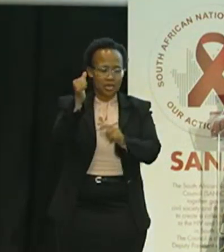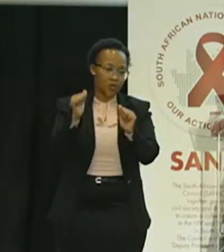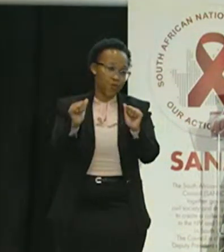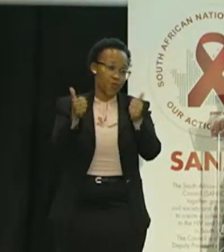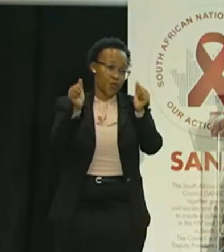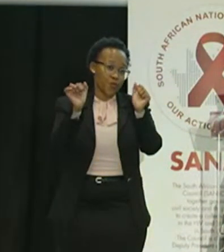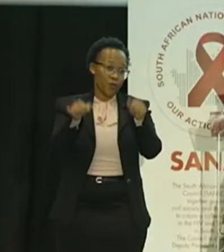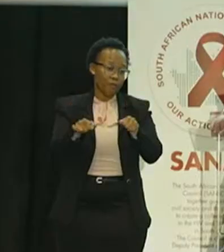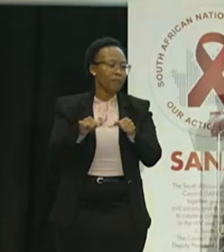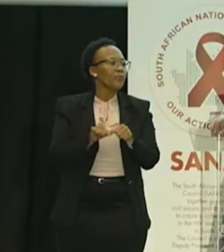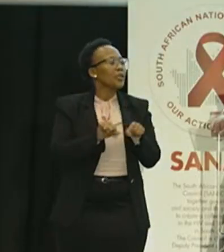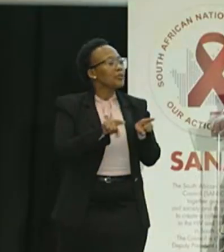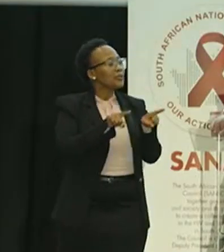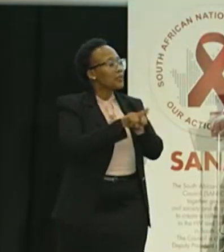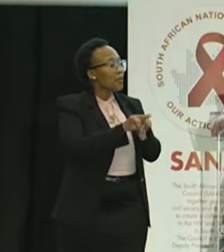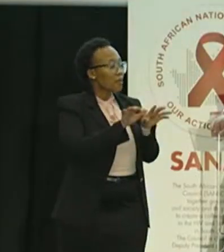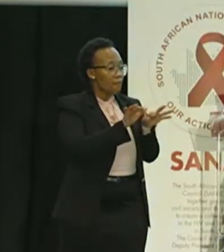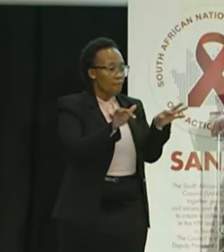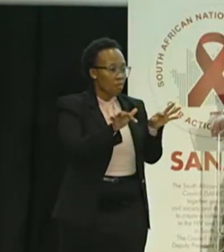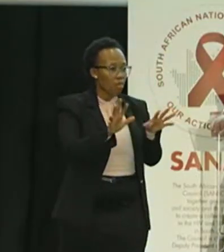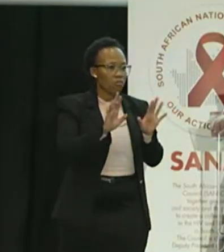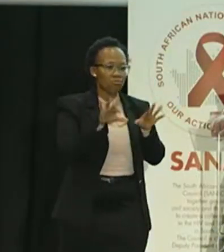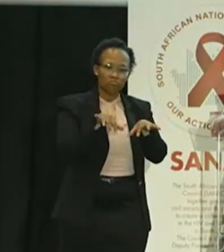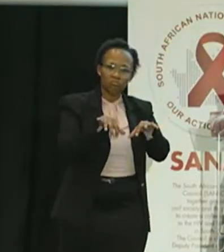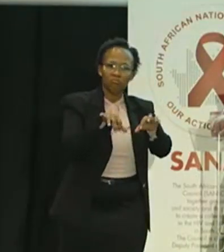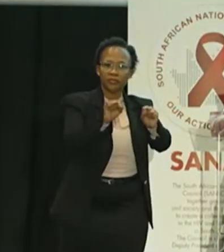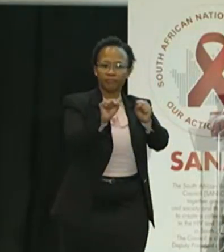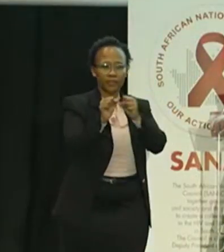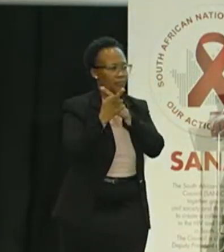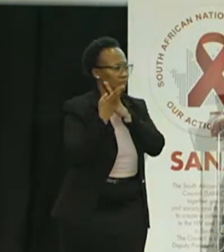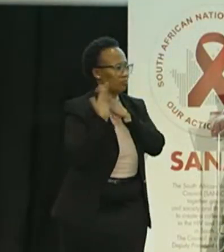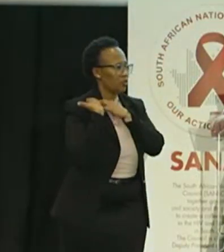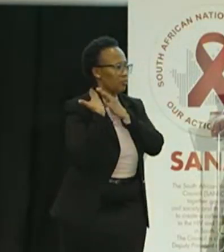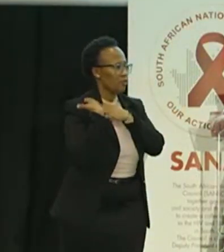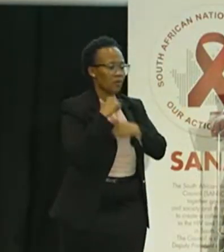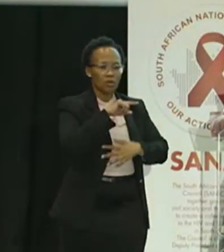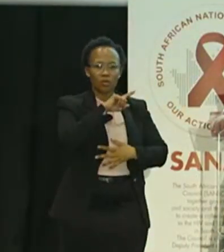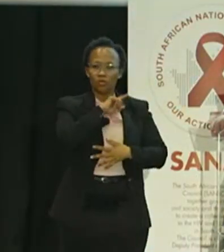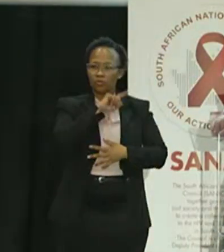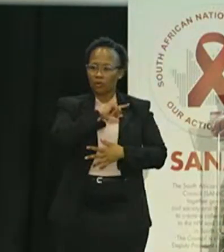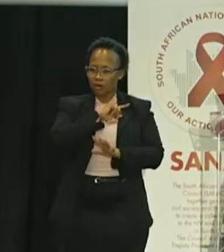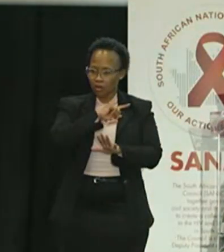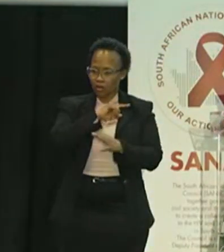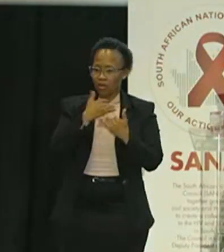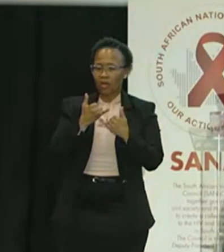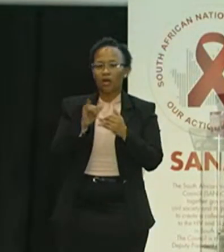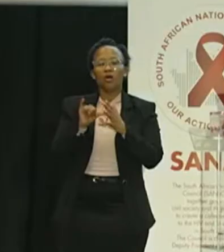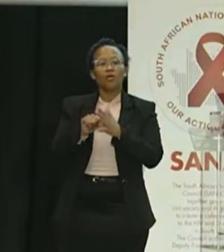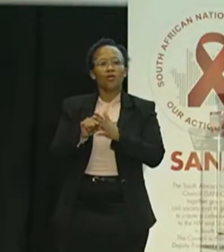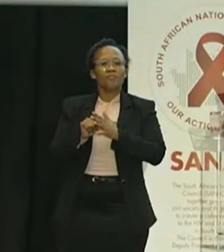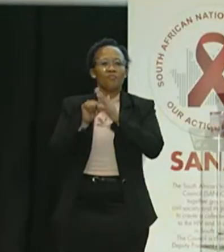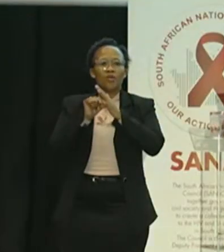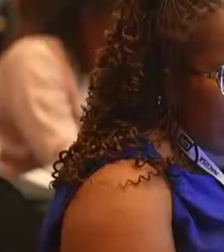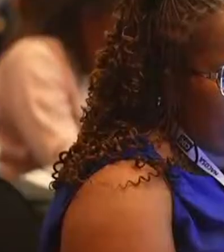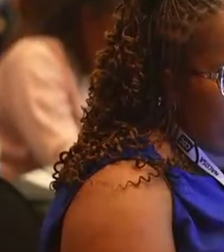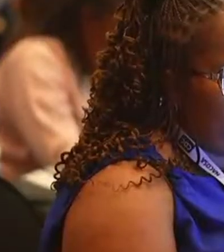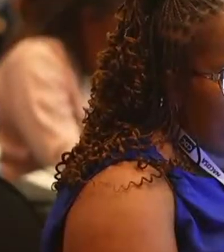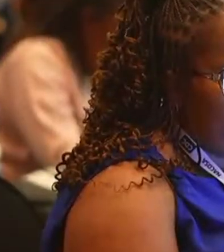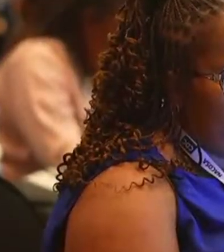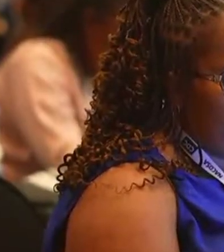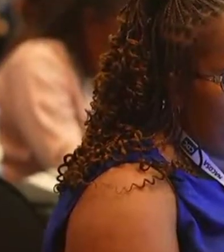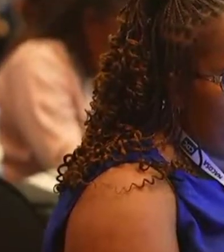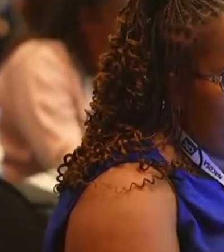really holding people accountable for being sensitive to key populations and people living with